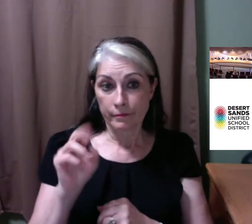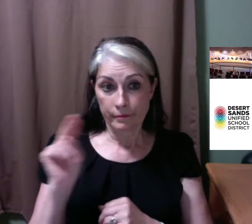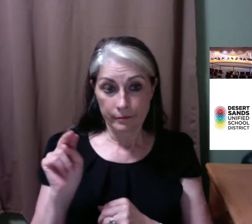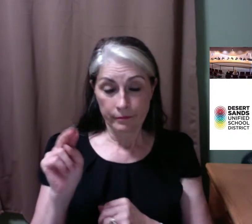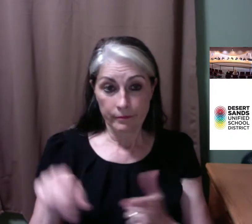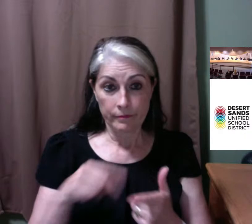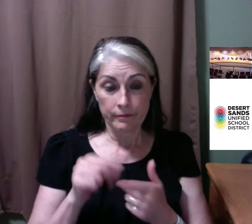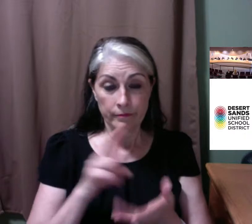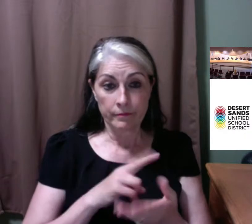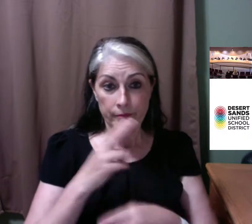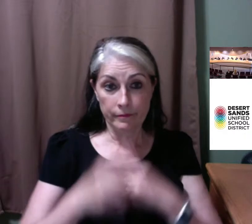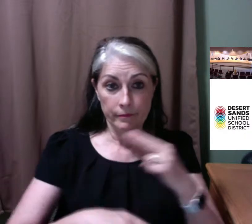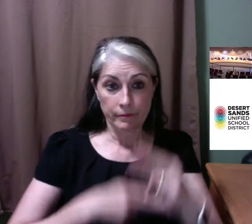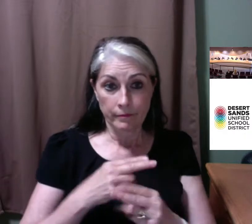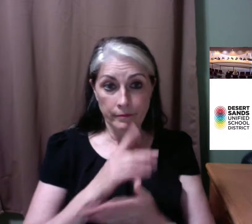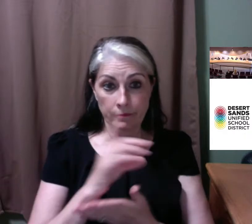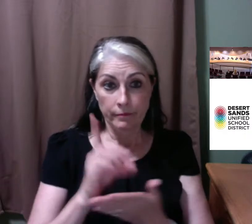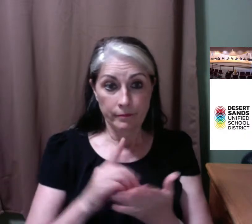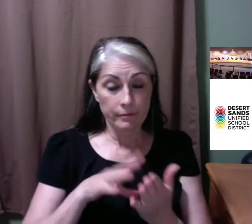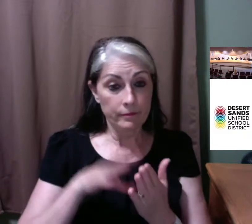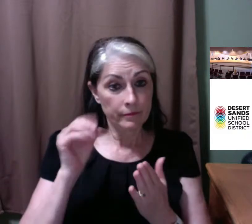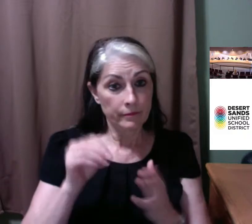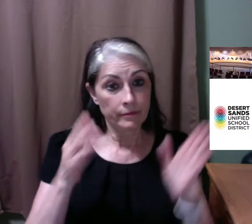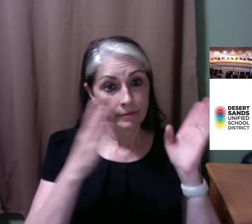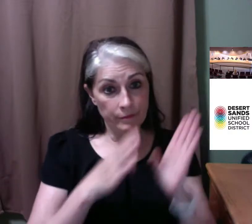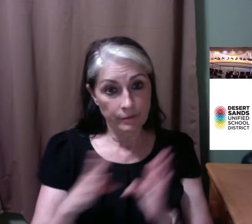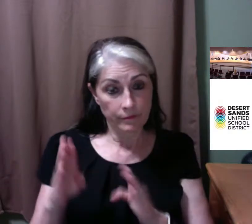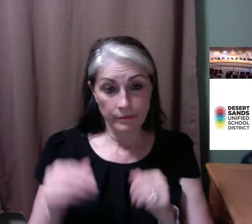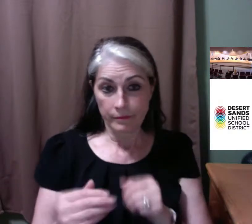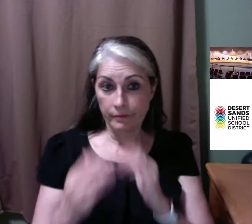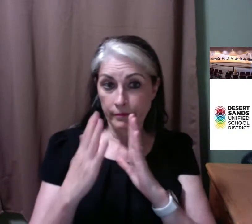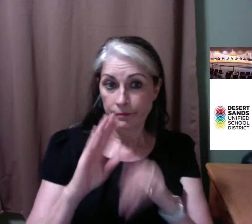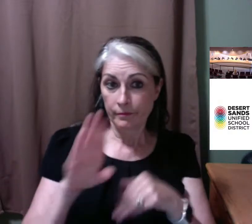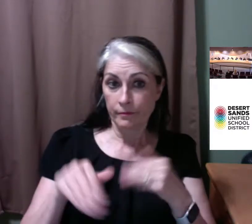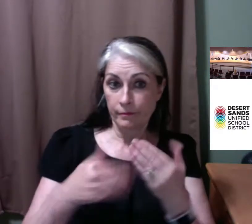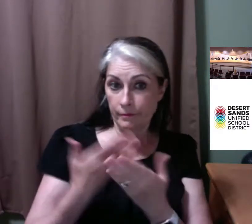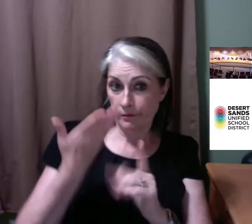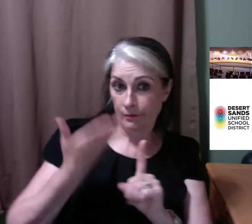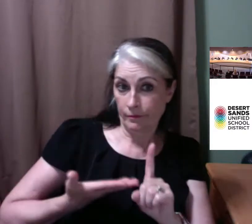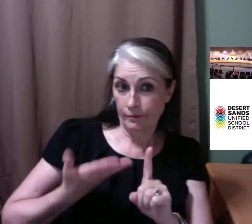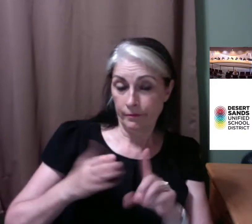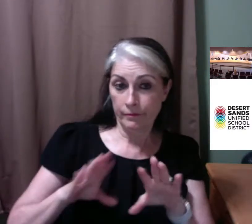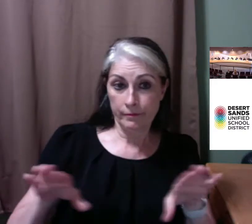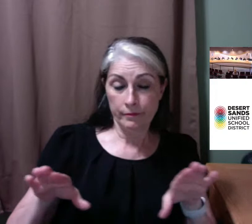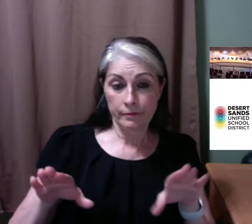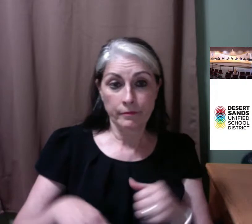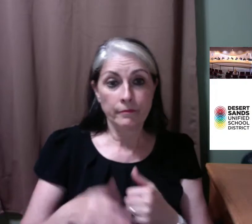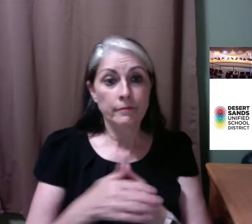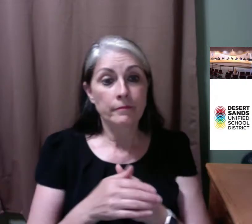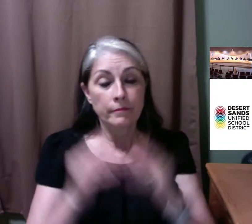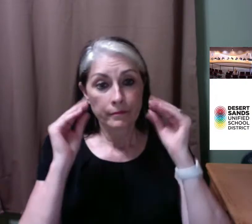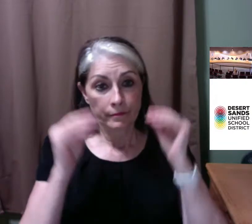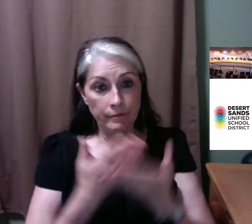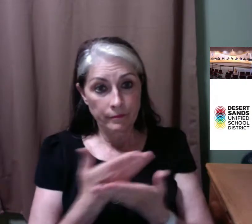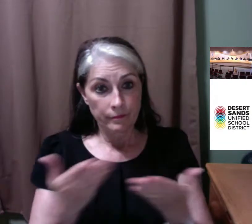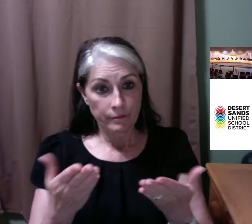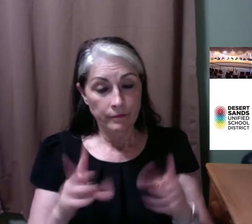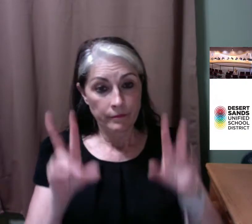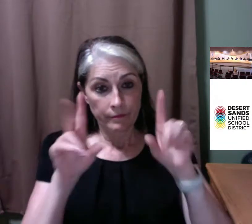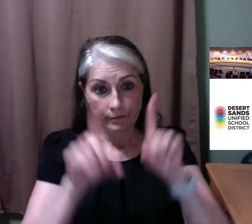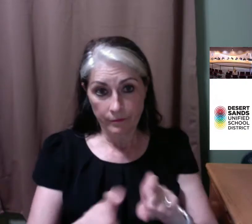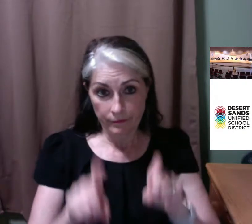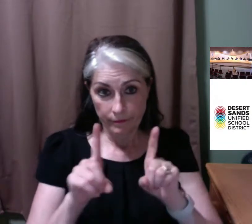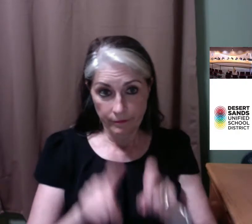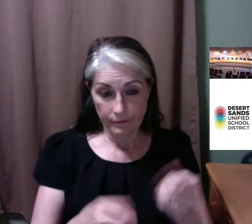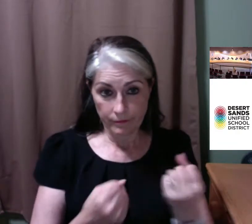universal design for learning, and strategies that address the whole child. Instructional materials and assessment include supporting